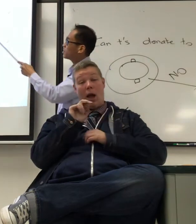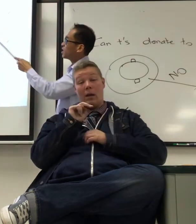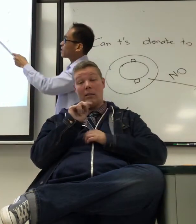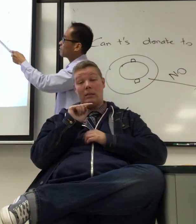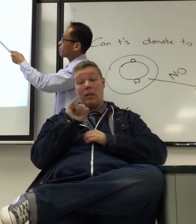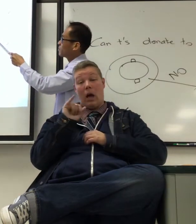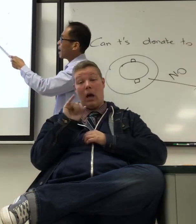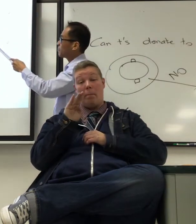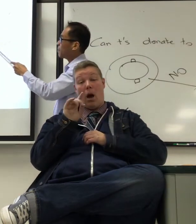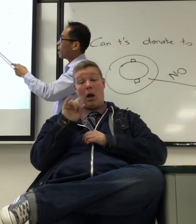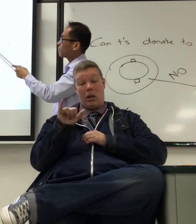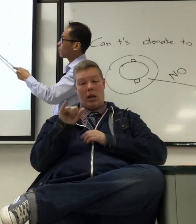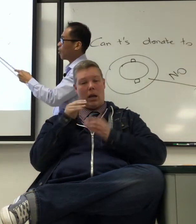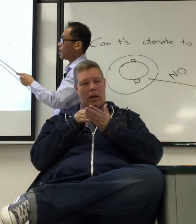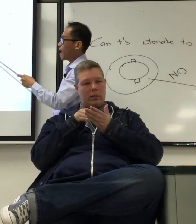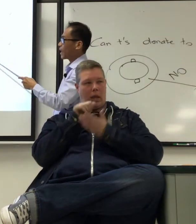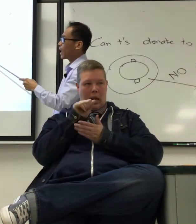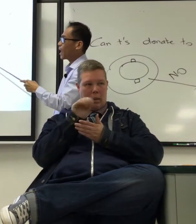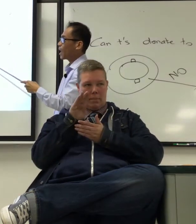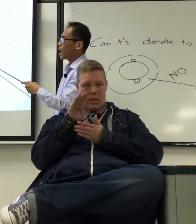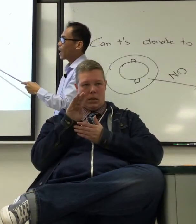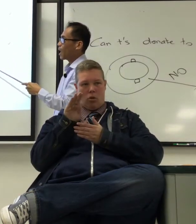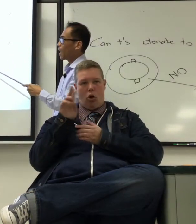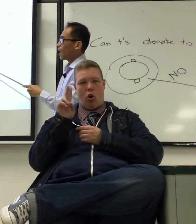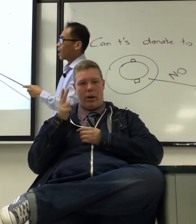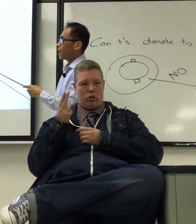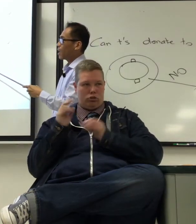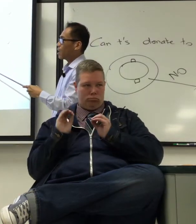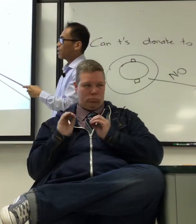is this checked from top to bottom for O neg?